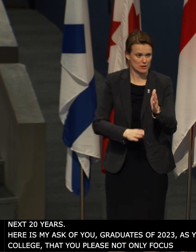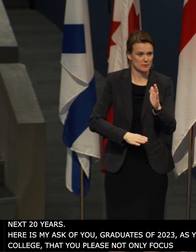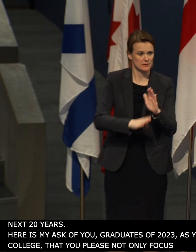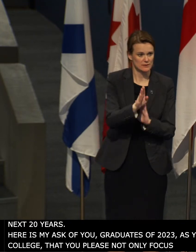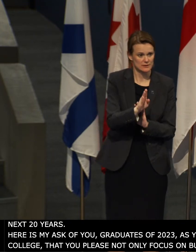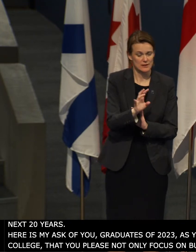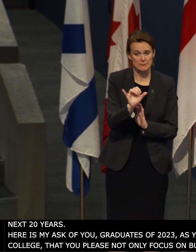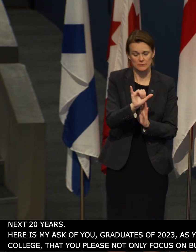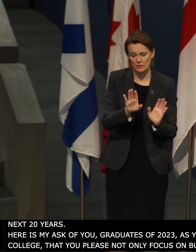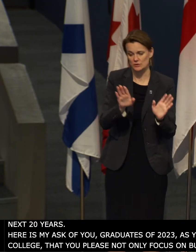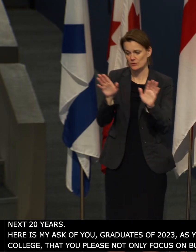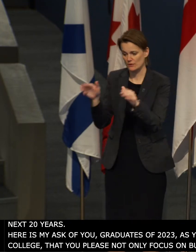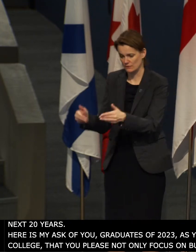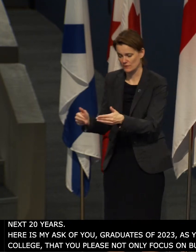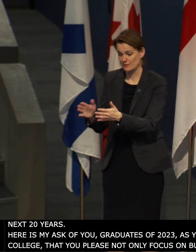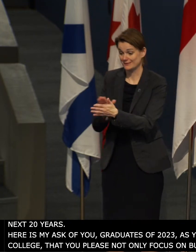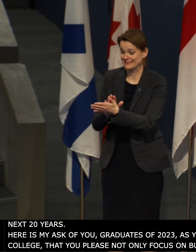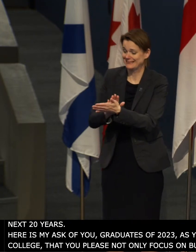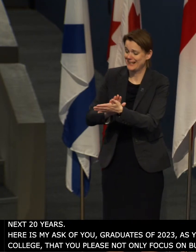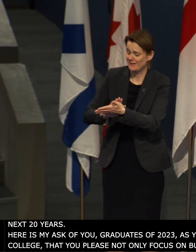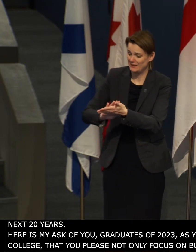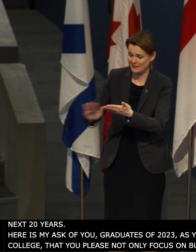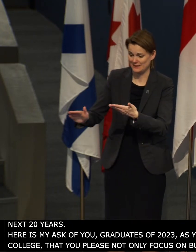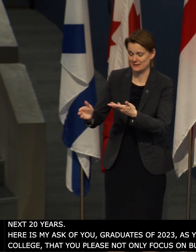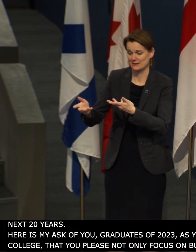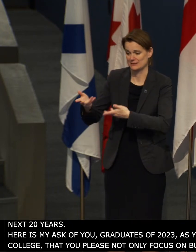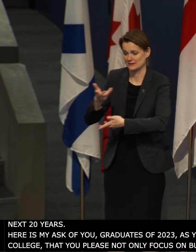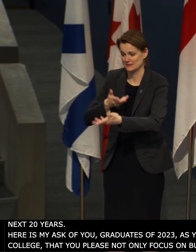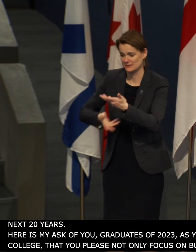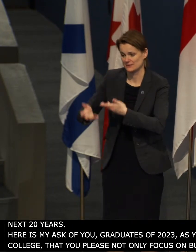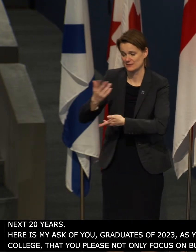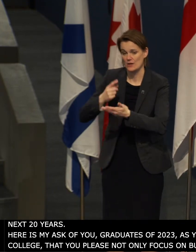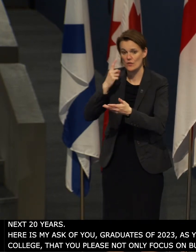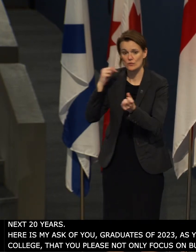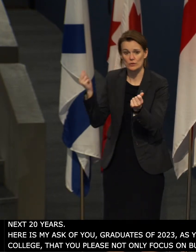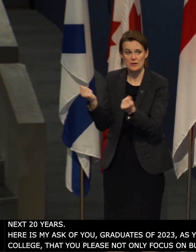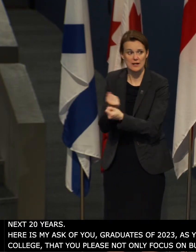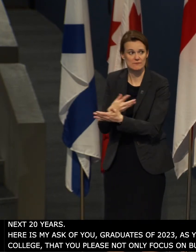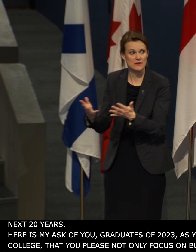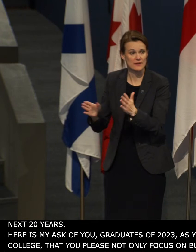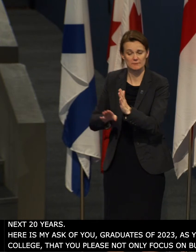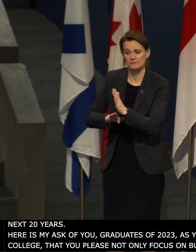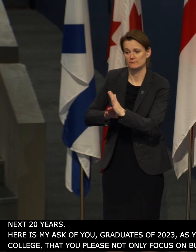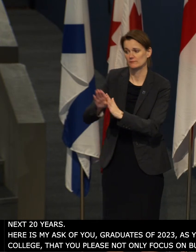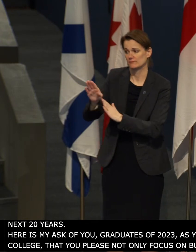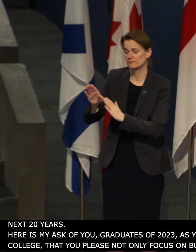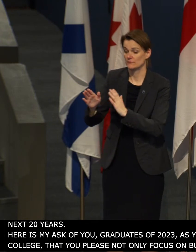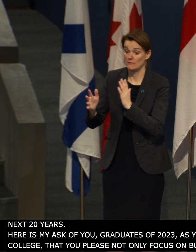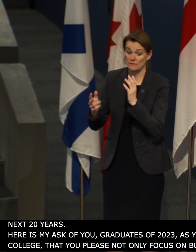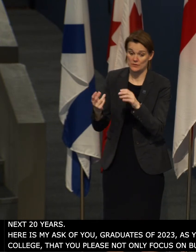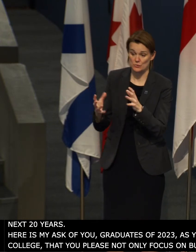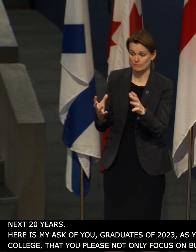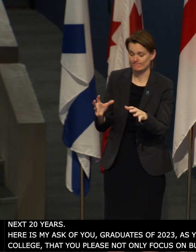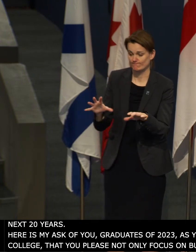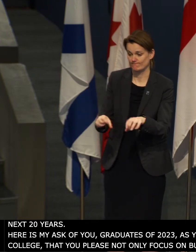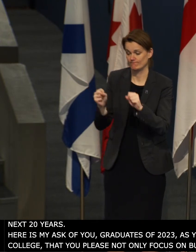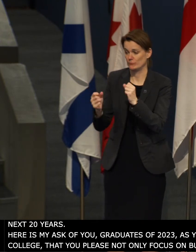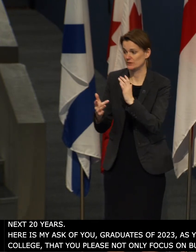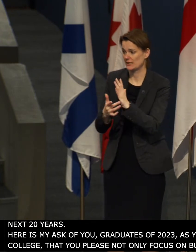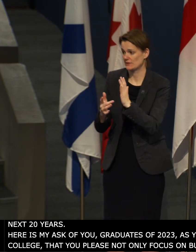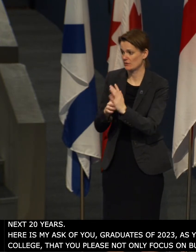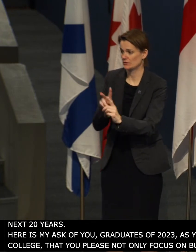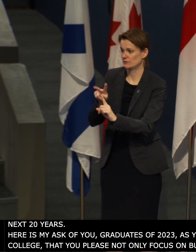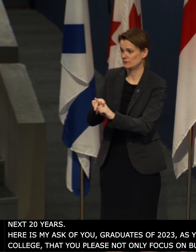but you also use kindness as a foundation for all that you do as you use technology to improve